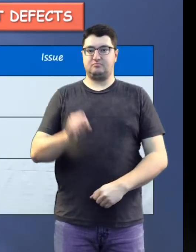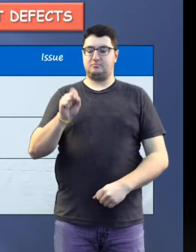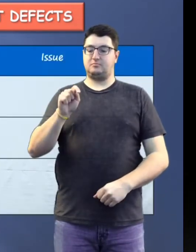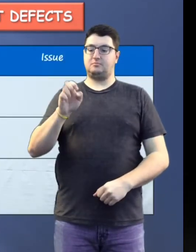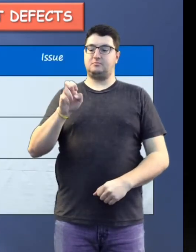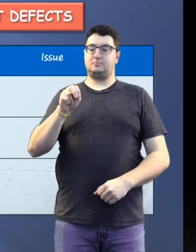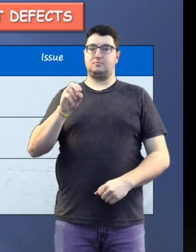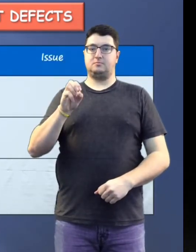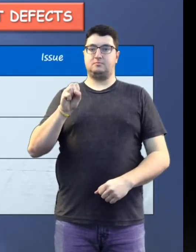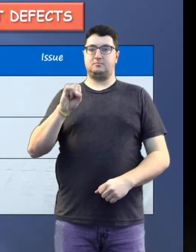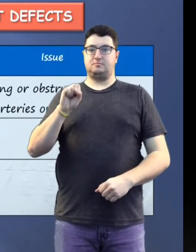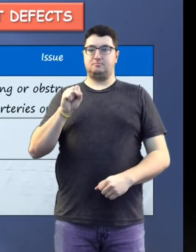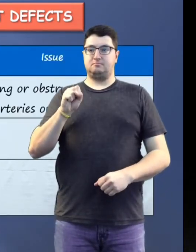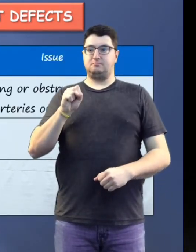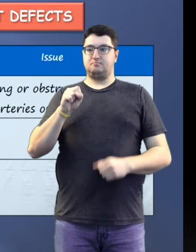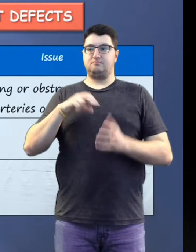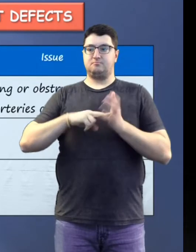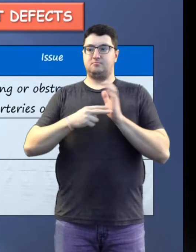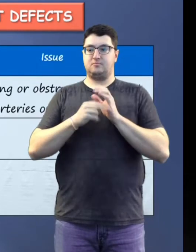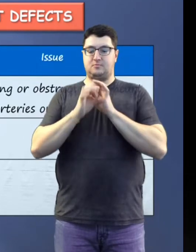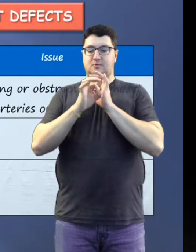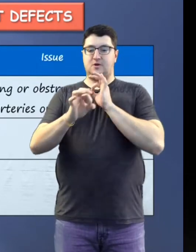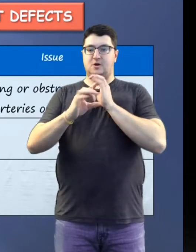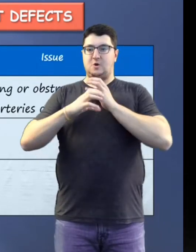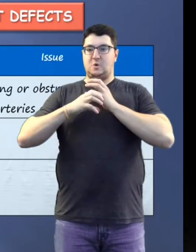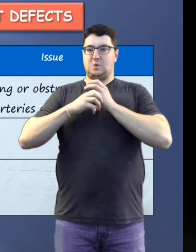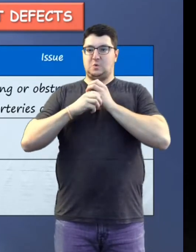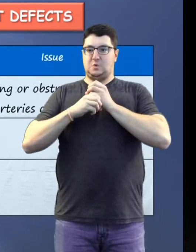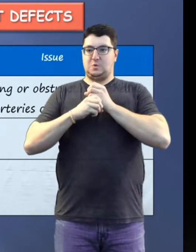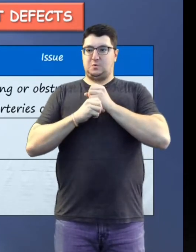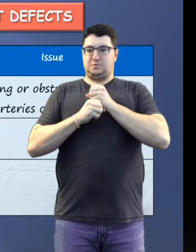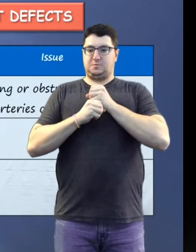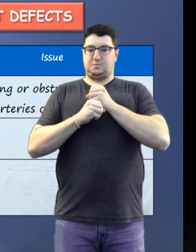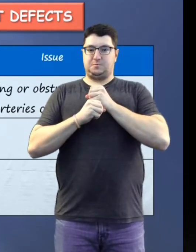Stenosis is a narrowing or obstruction in heart valves, arteries, or veins.